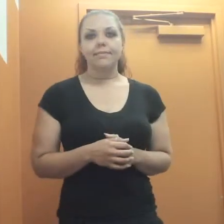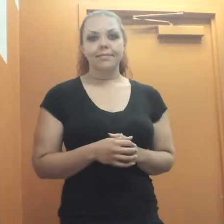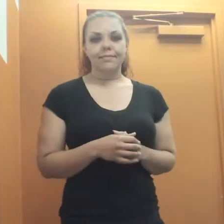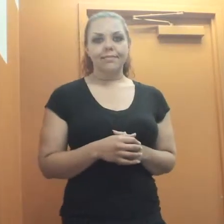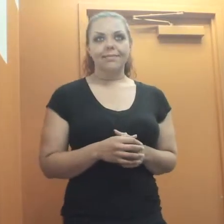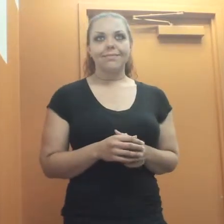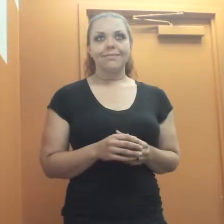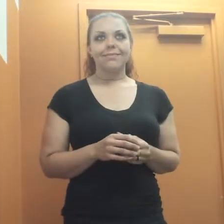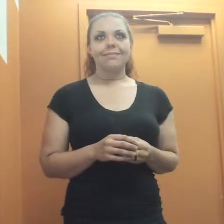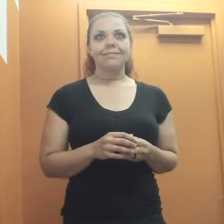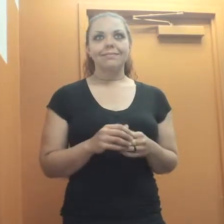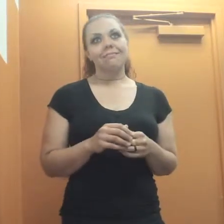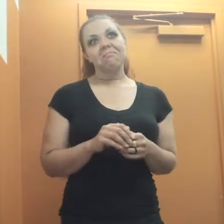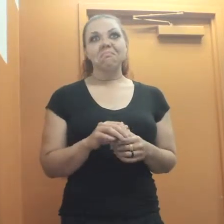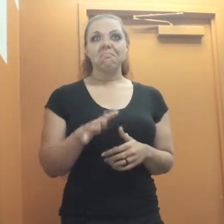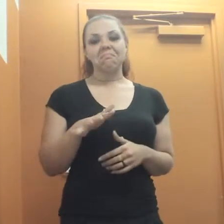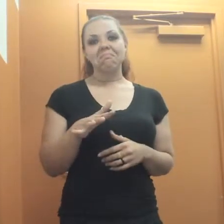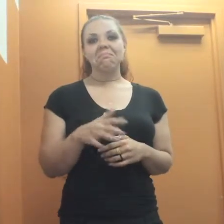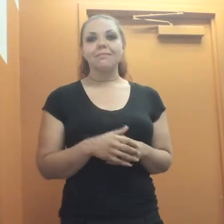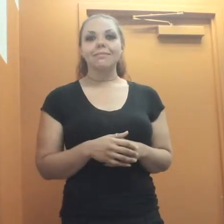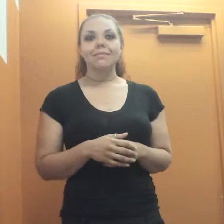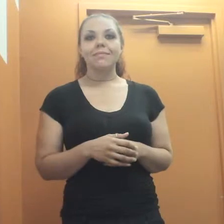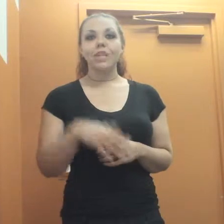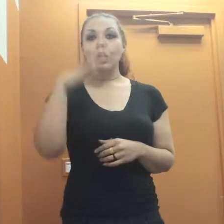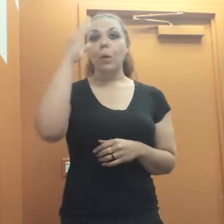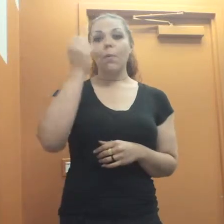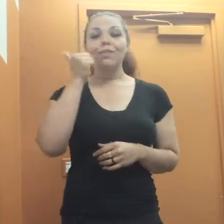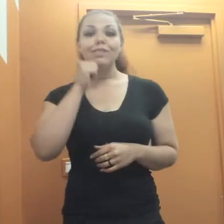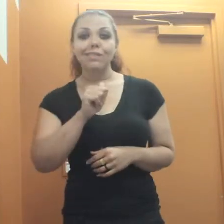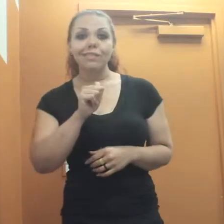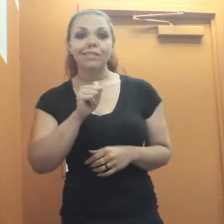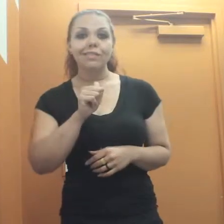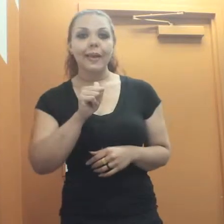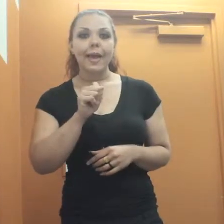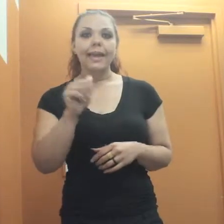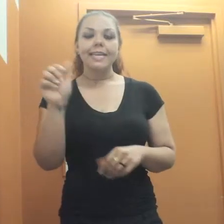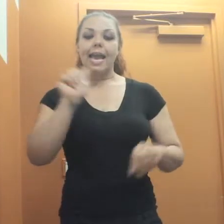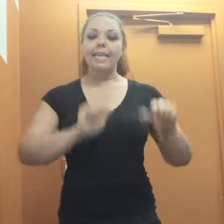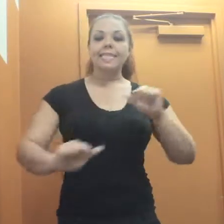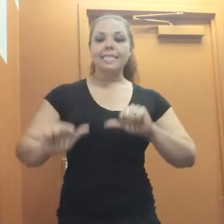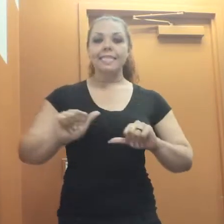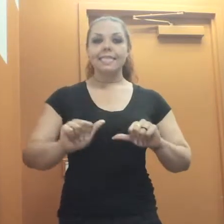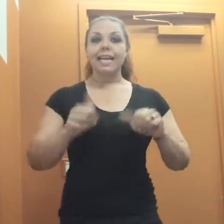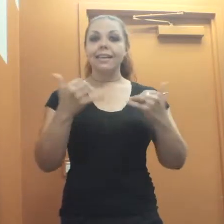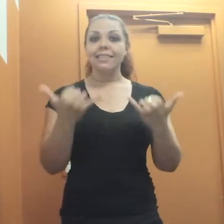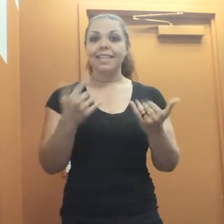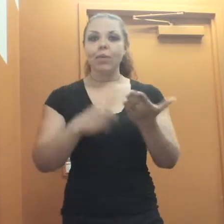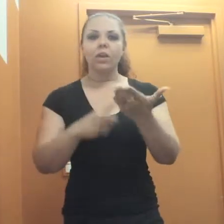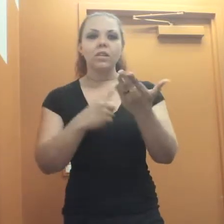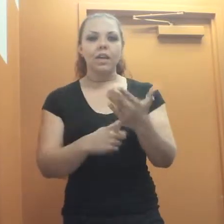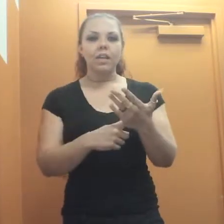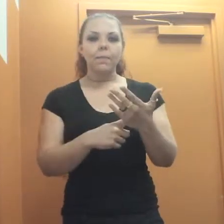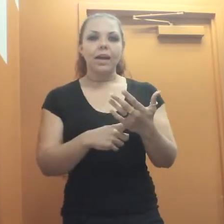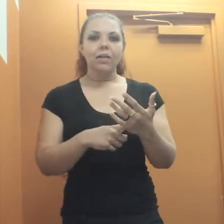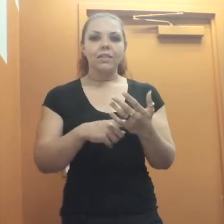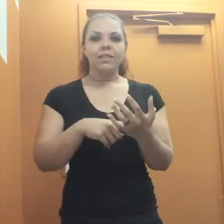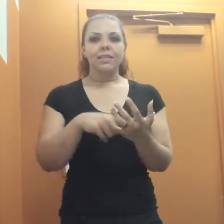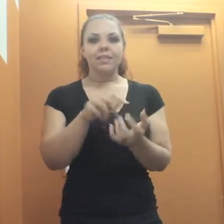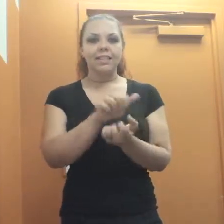So how was that? Boys and girls, in science today, we're going to talk about the digestive system. And you know, we just